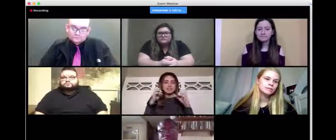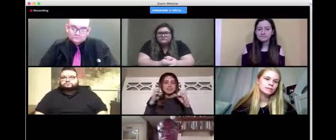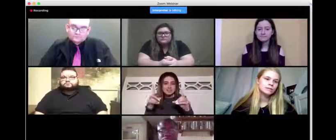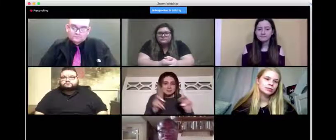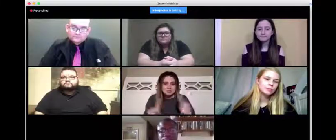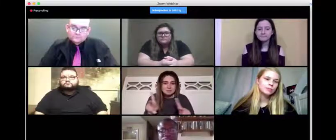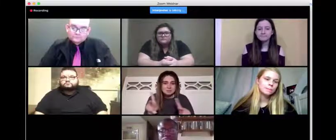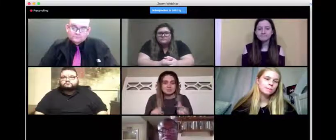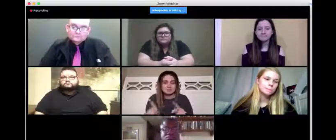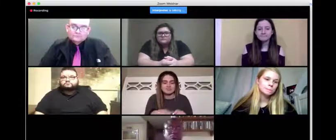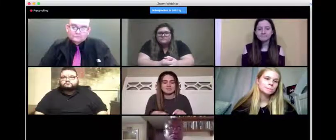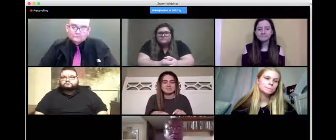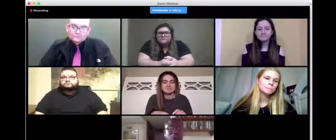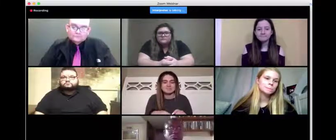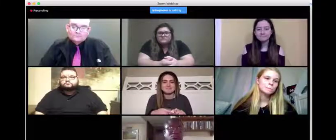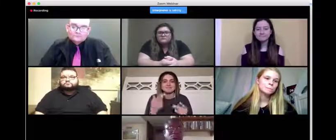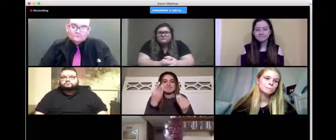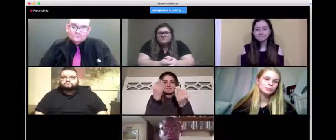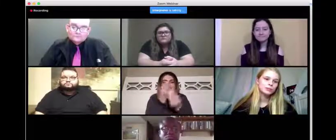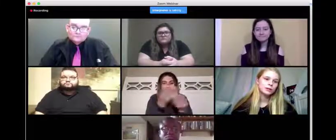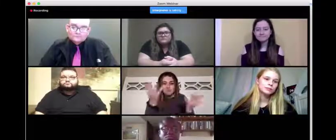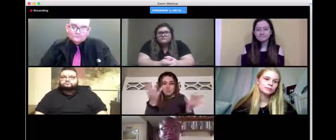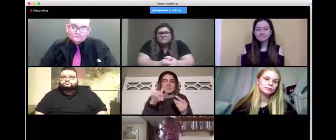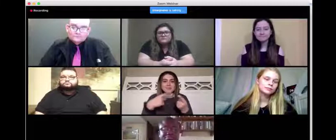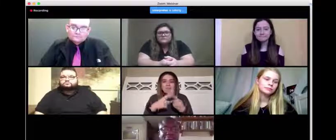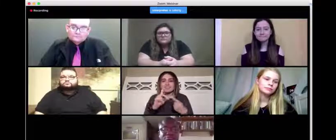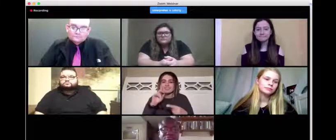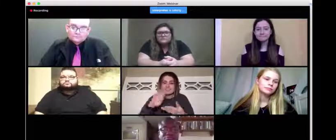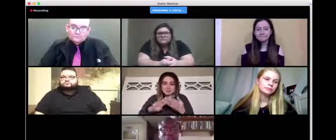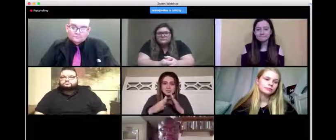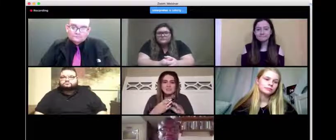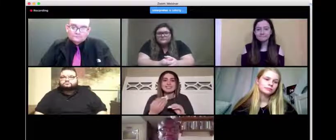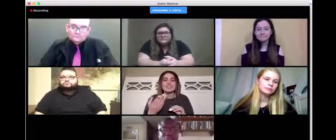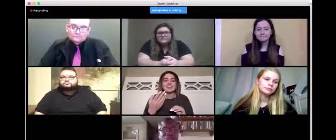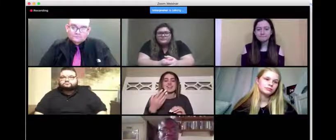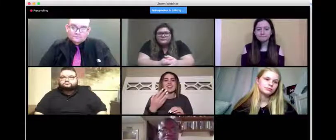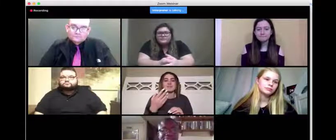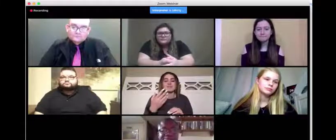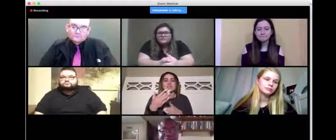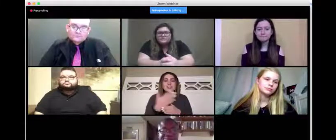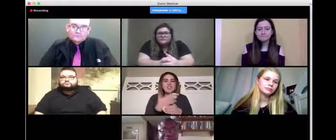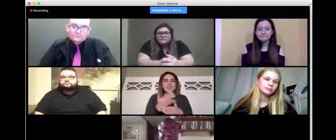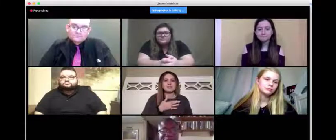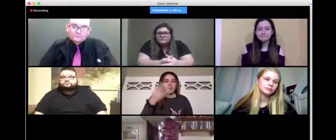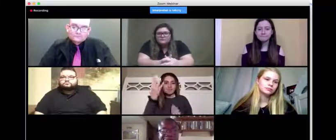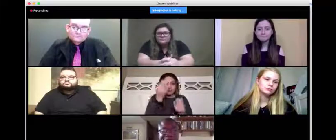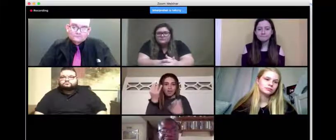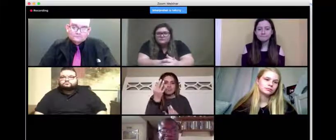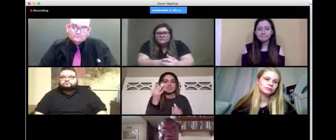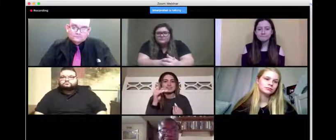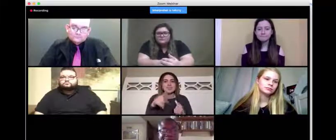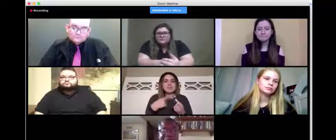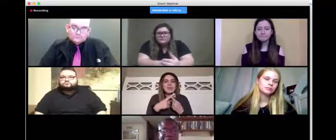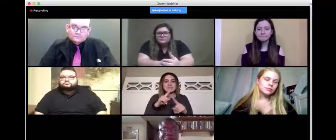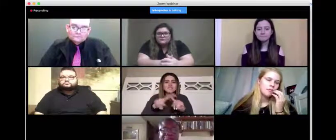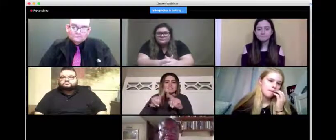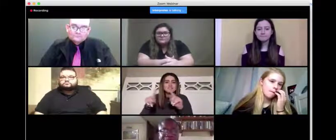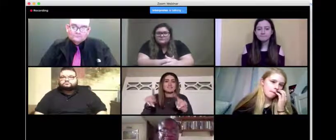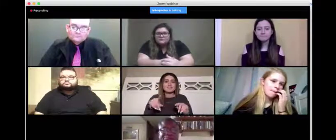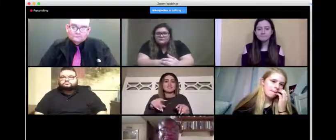about the deaf community, about my thoughts, about just different political issues, just everything of